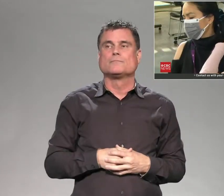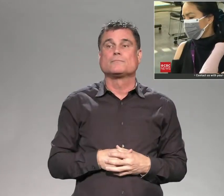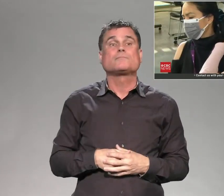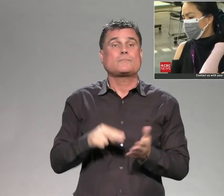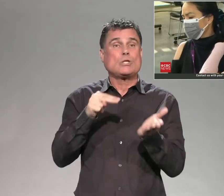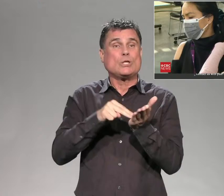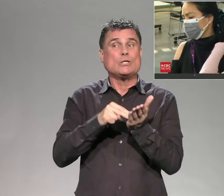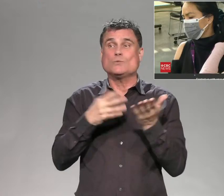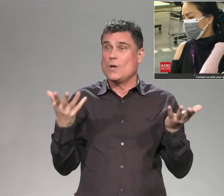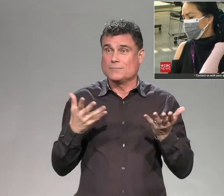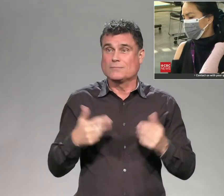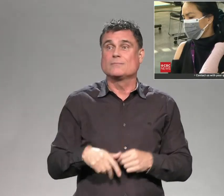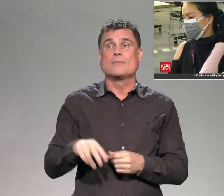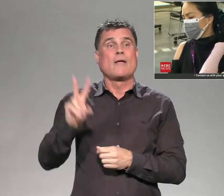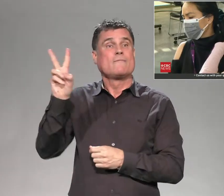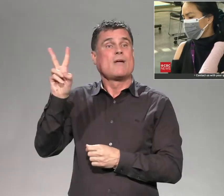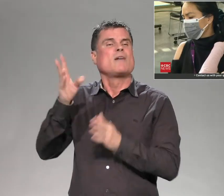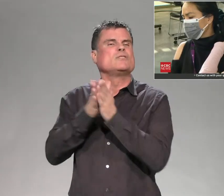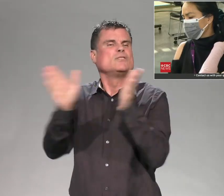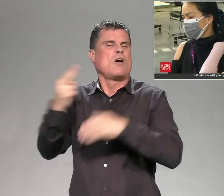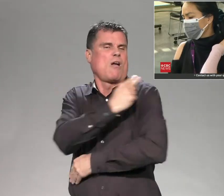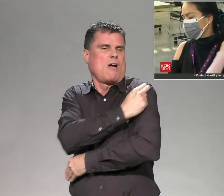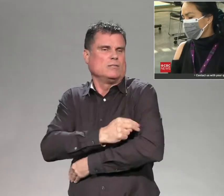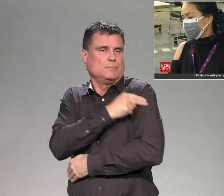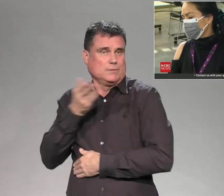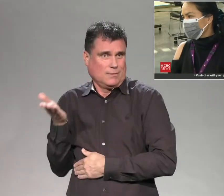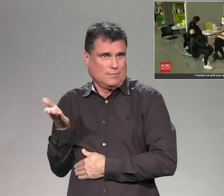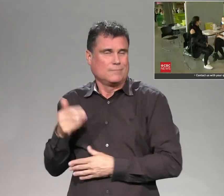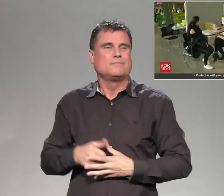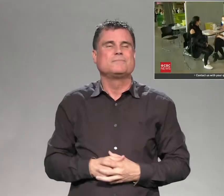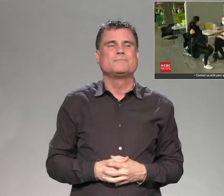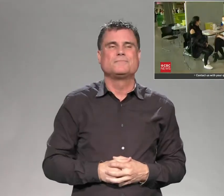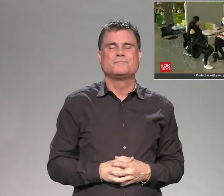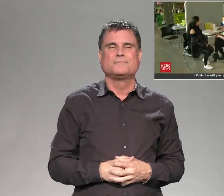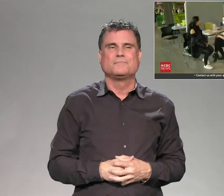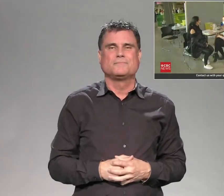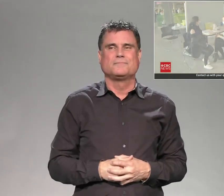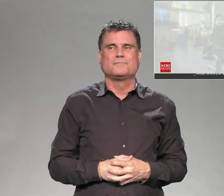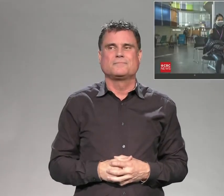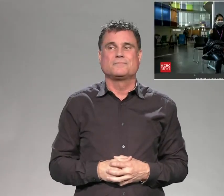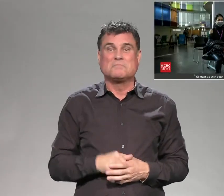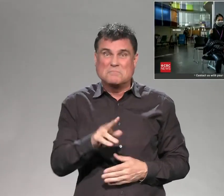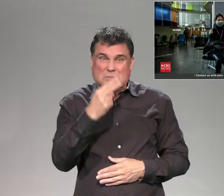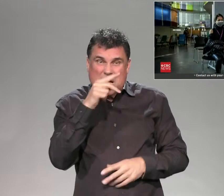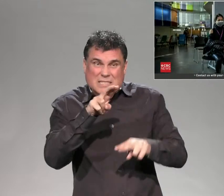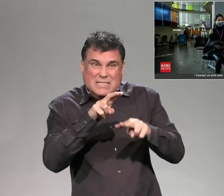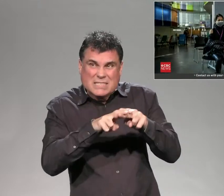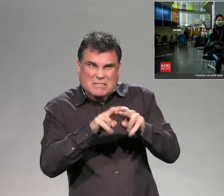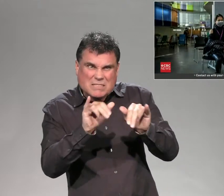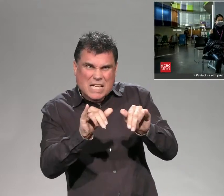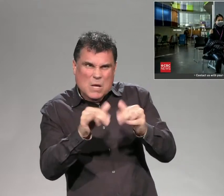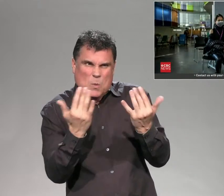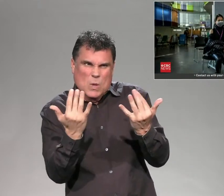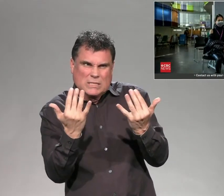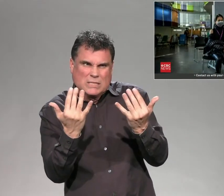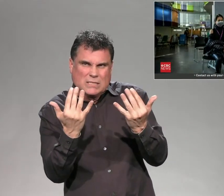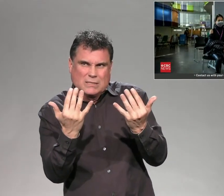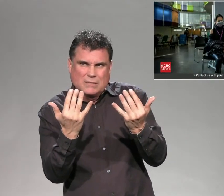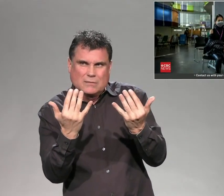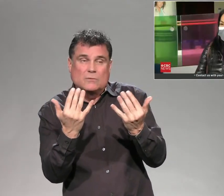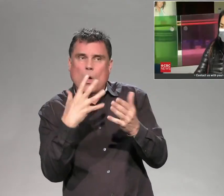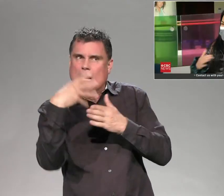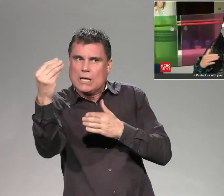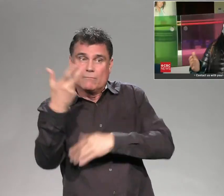course, after any vaccination, we just ask for you to stay about 15 minutes just in the aftercare room. Sure. I just like everyone to